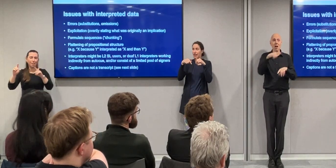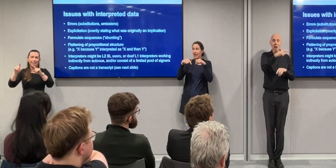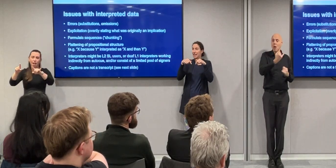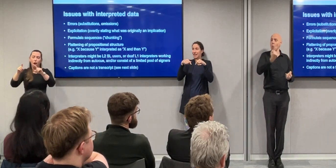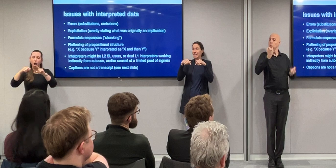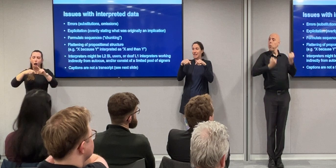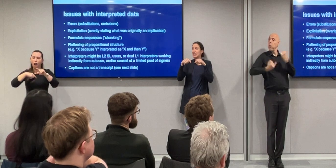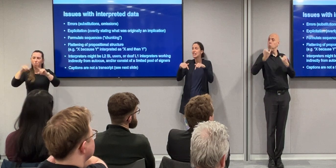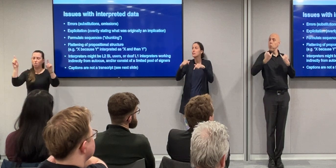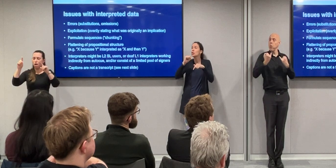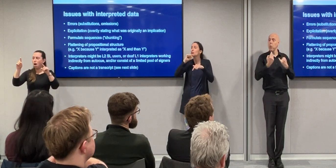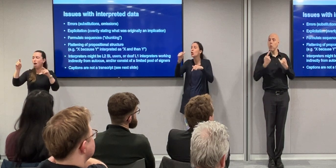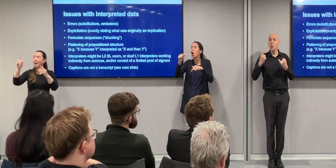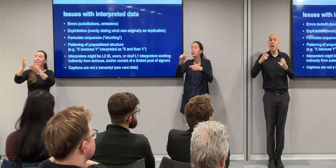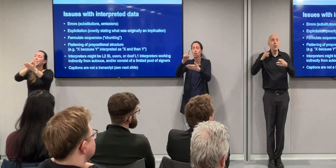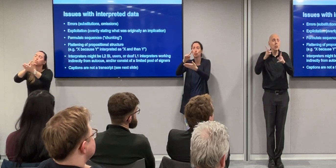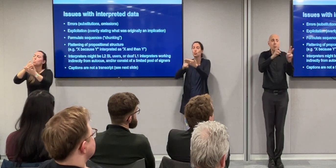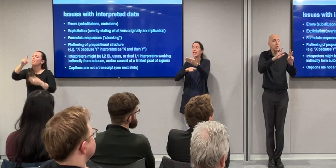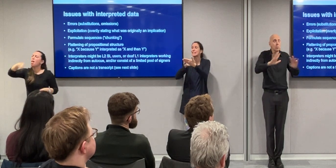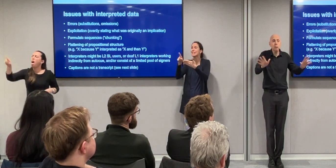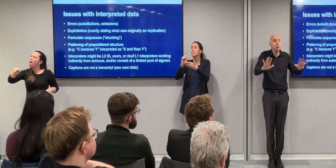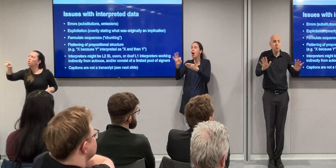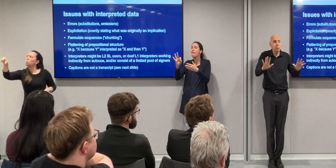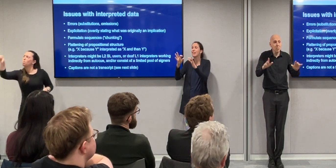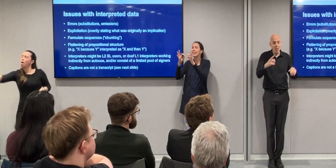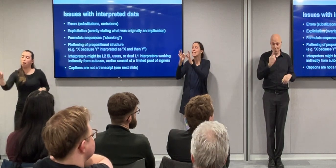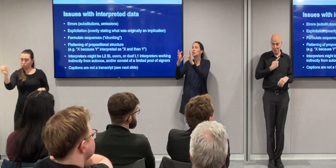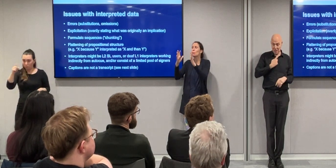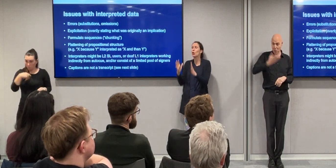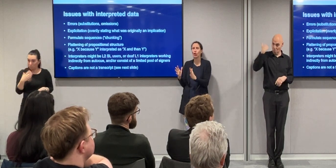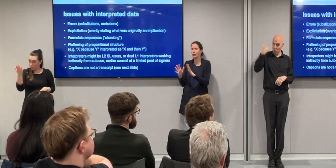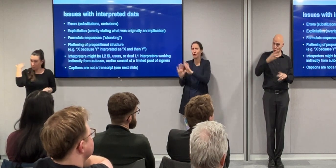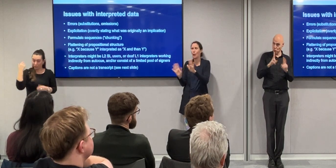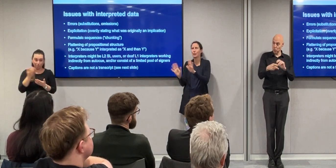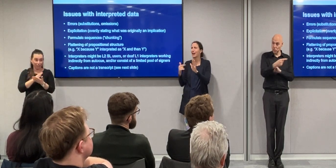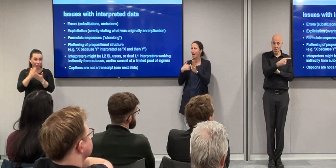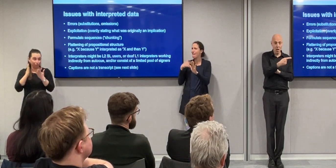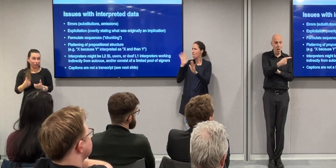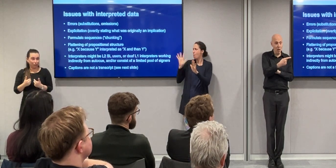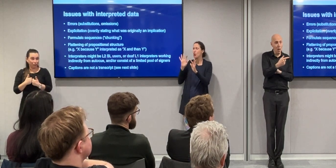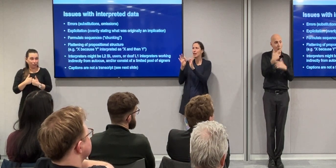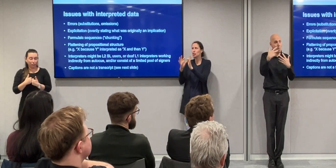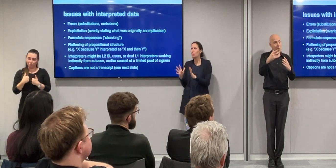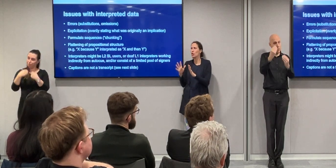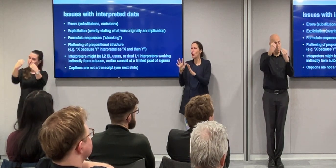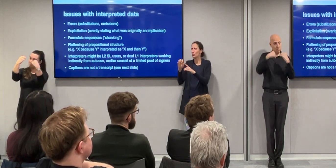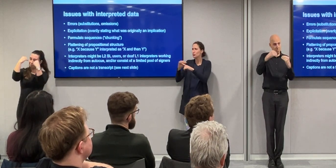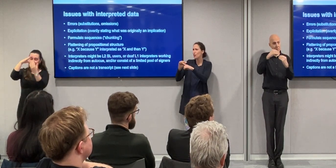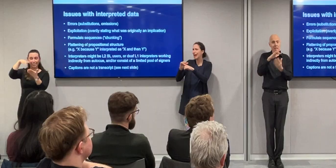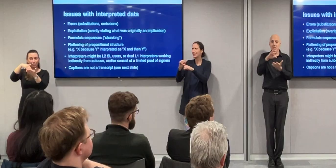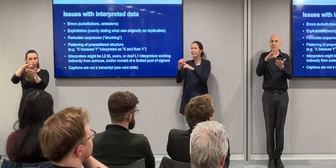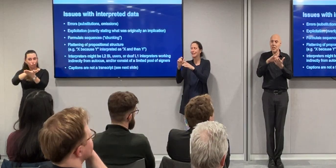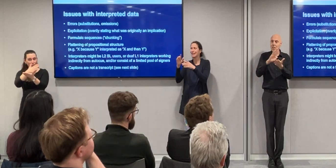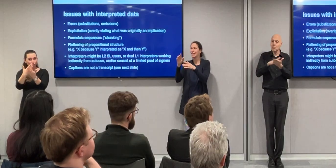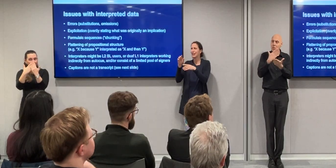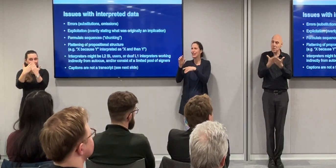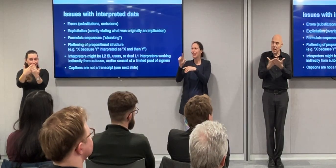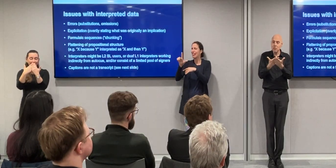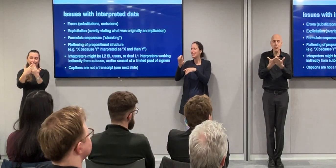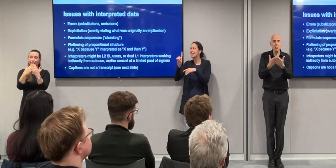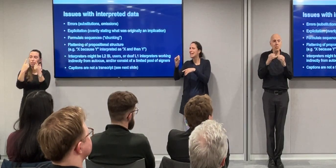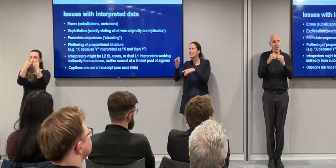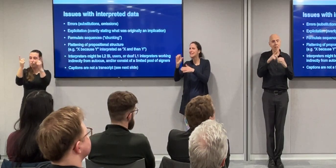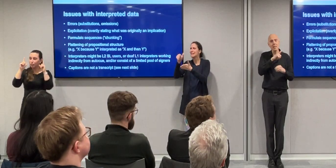no way a criticism of interpreters. I used to work as an interpreter myself. I trained at the Centre for Translation Studies at the University of